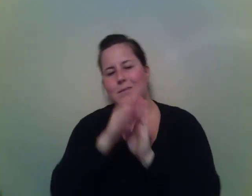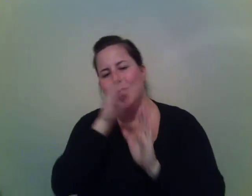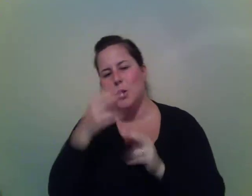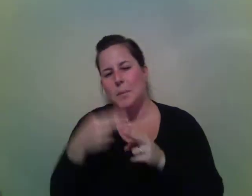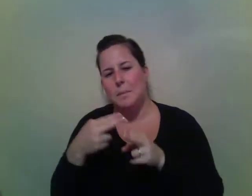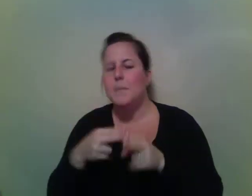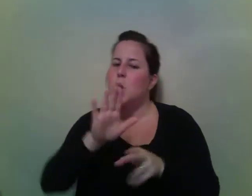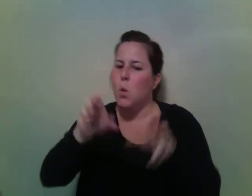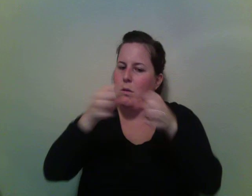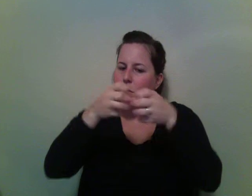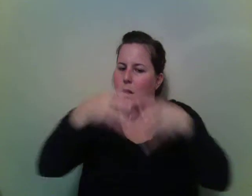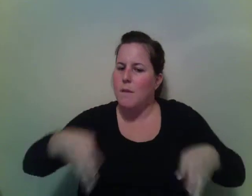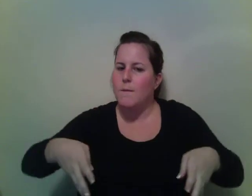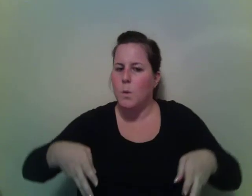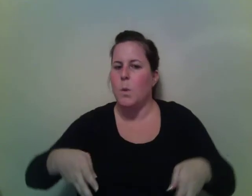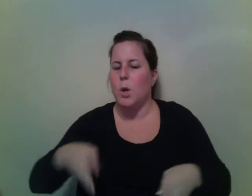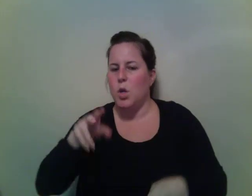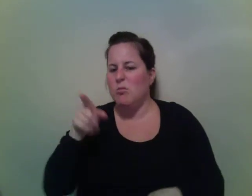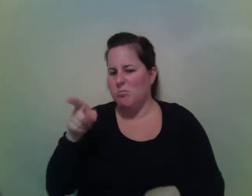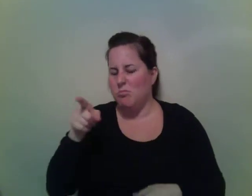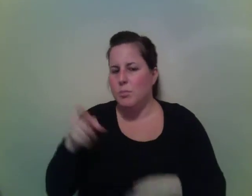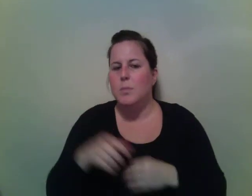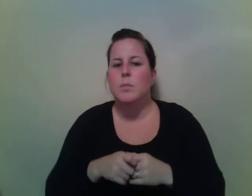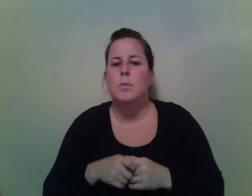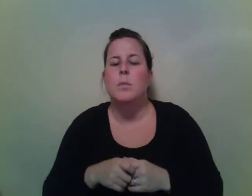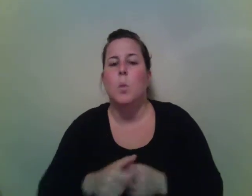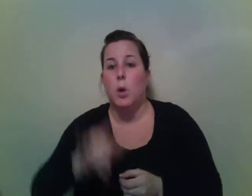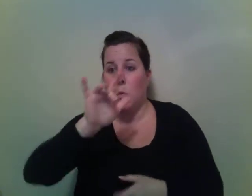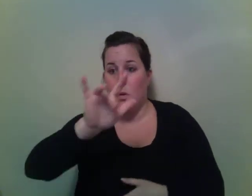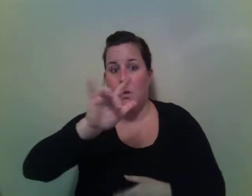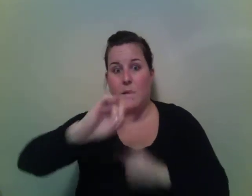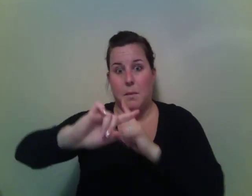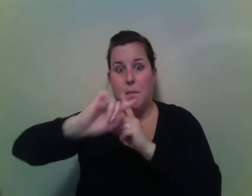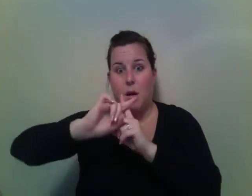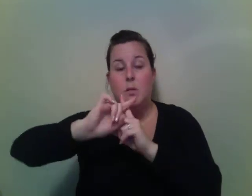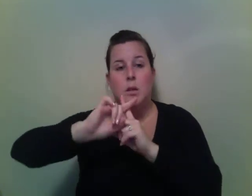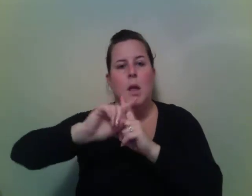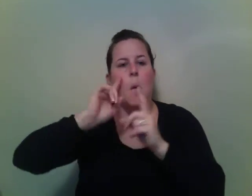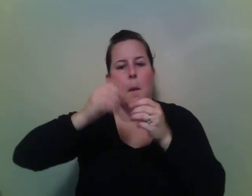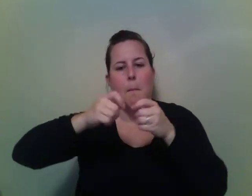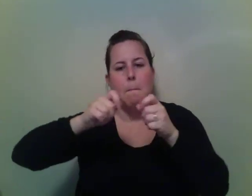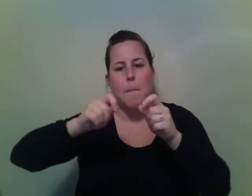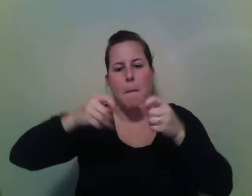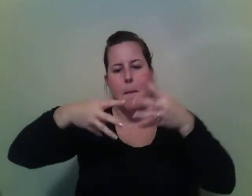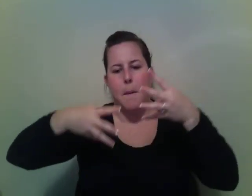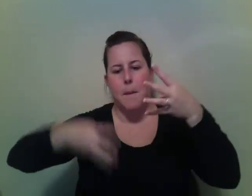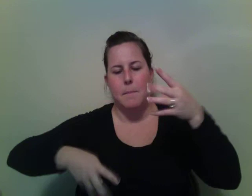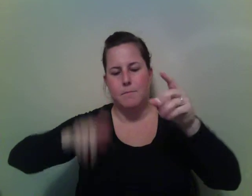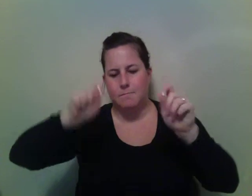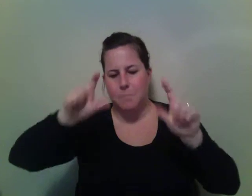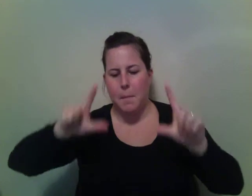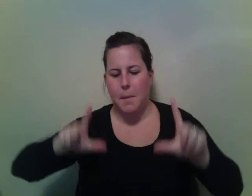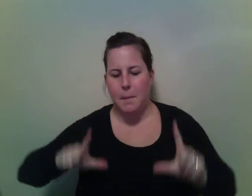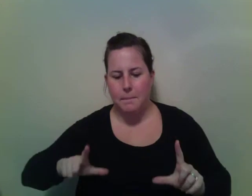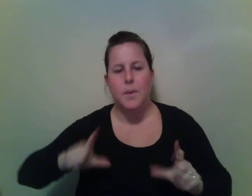downline viewer in virtual office. And when you click on that plus sign, it's going to open up Jane's first level. So